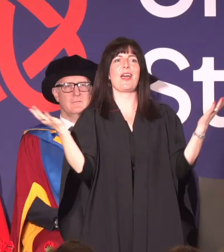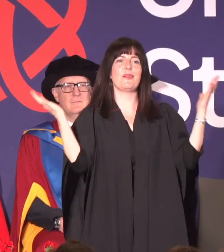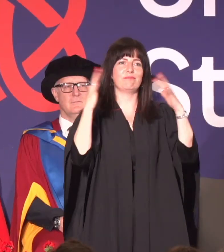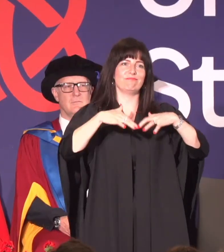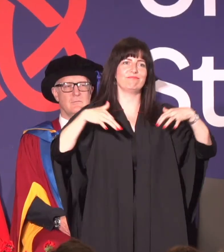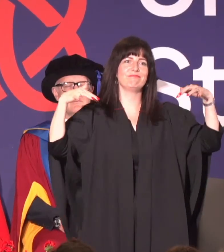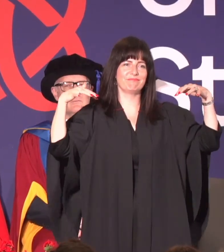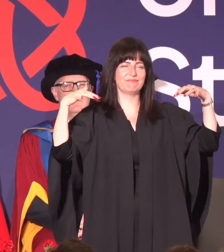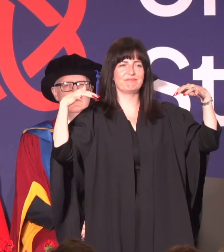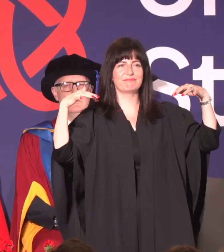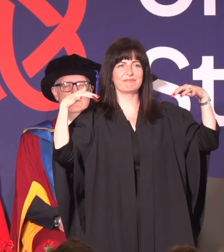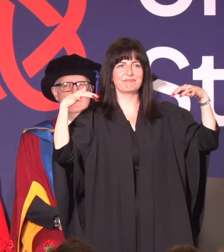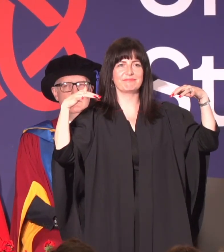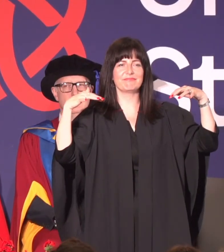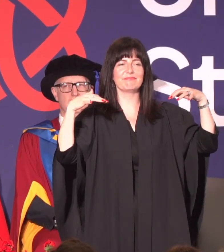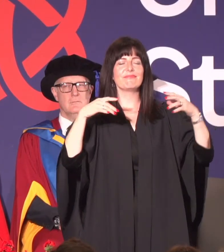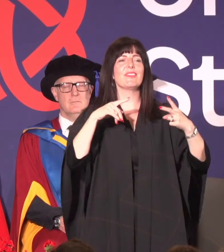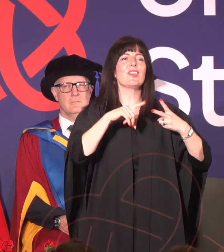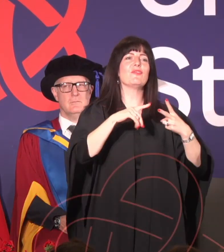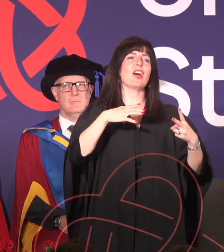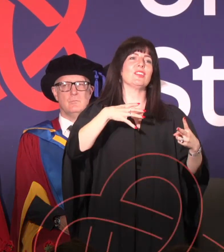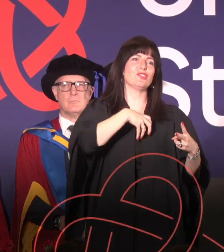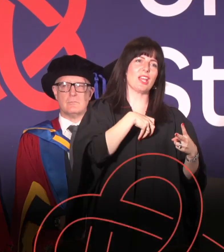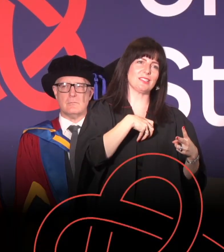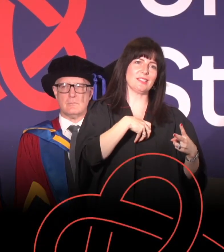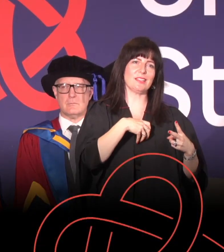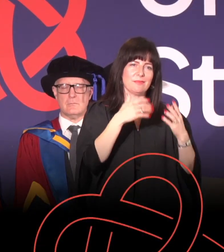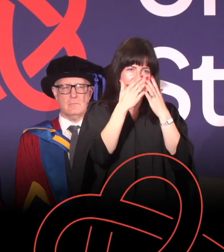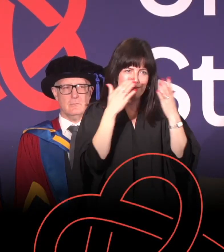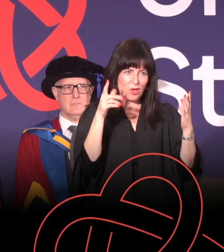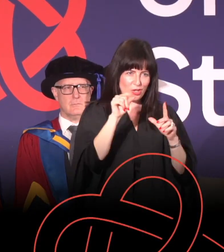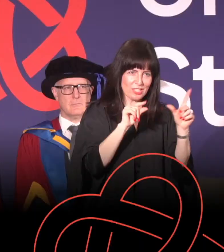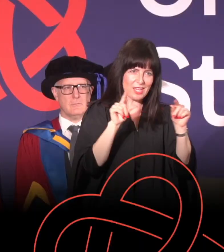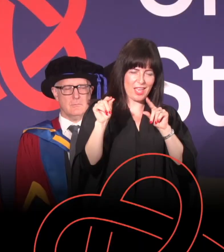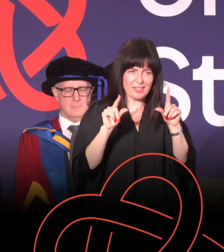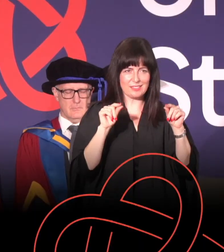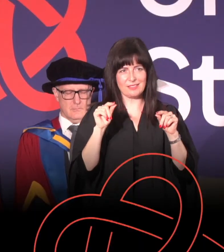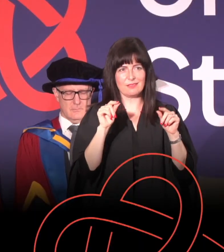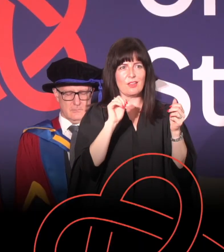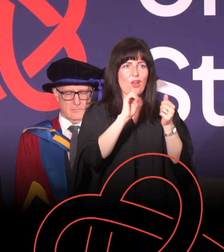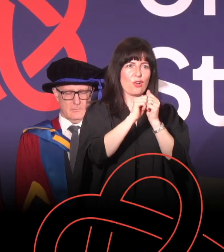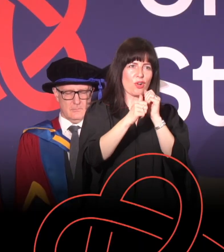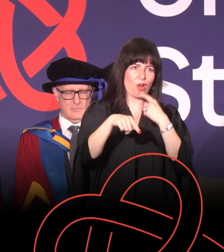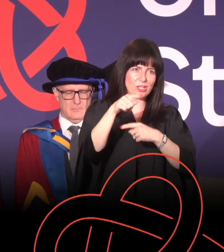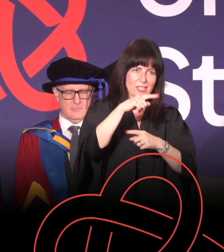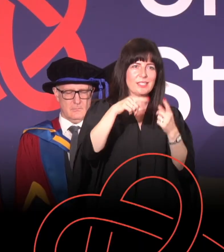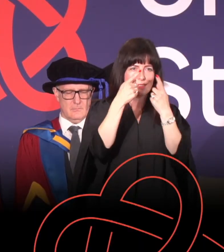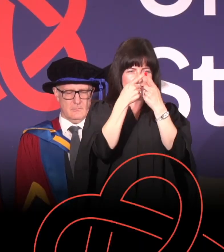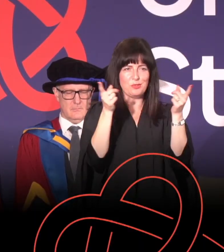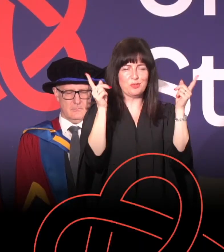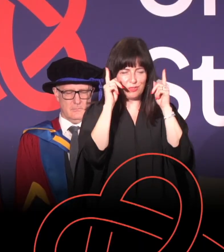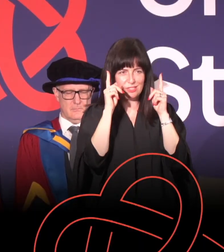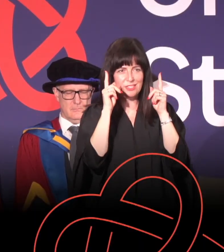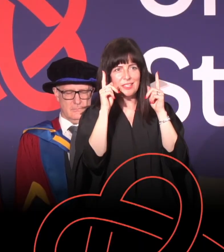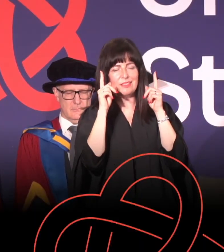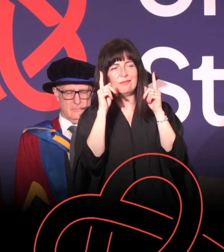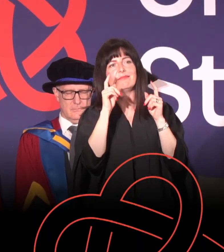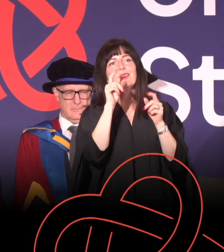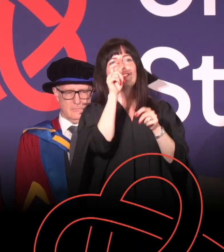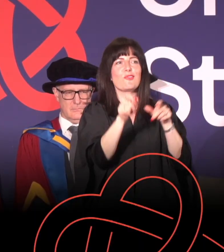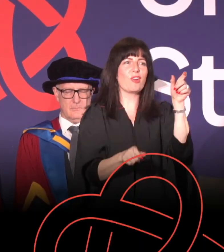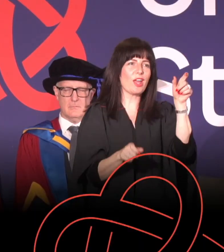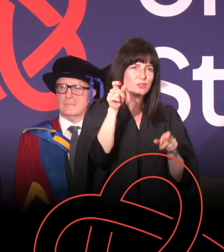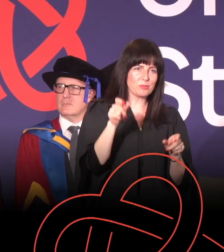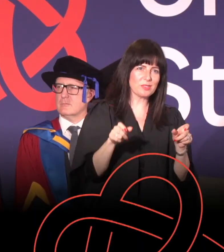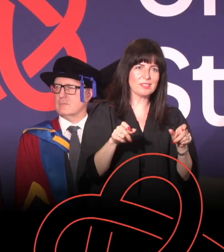assembled. Vice-Chancellor, honoured guests, colleagues from around the university, graduands